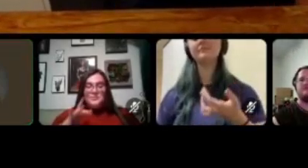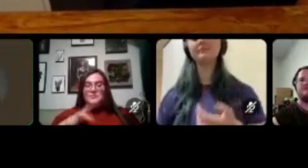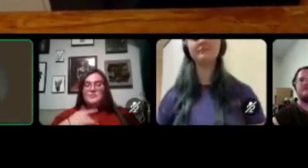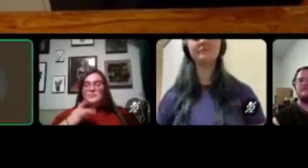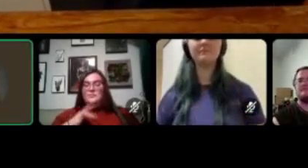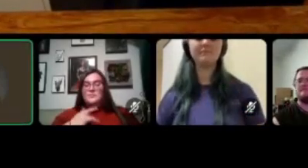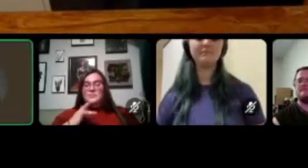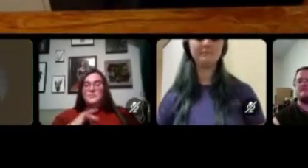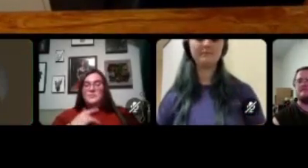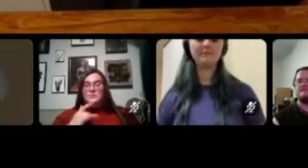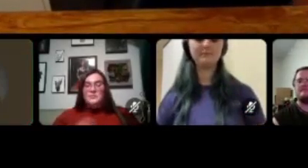Feel.